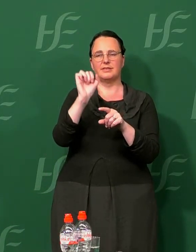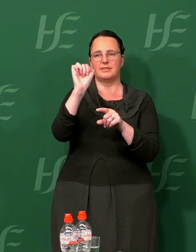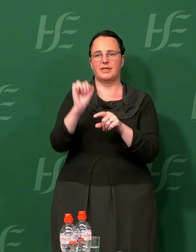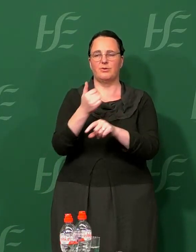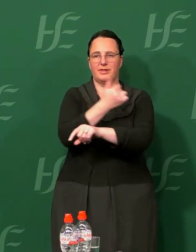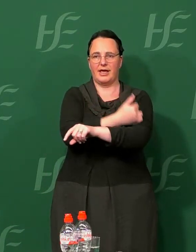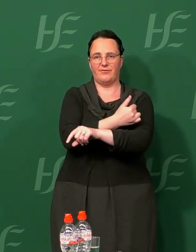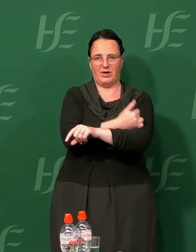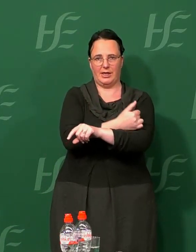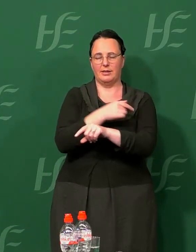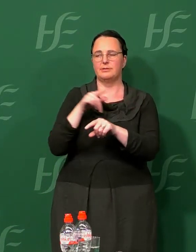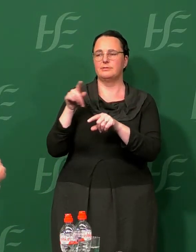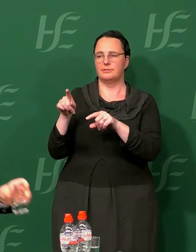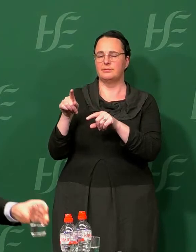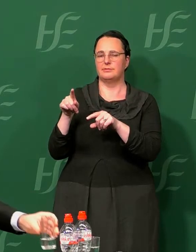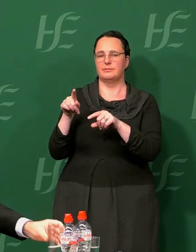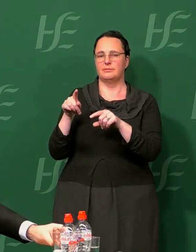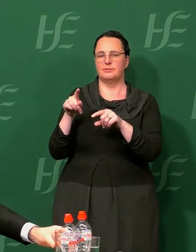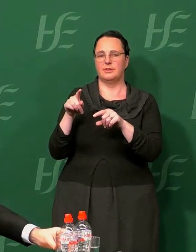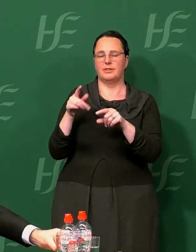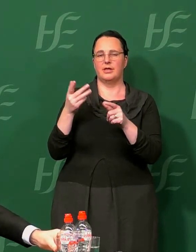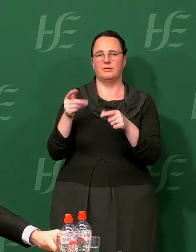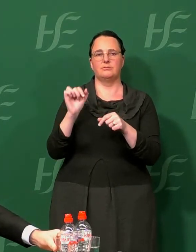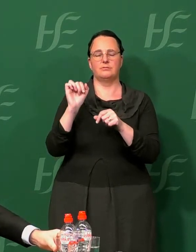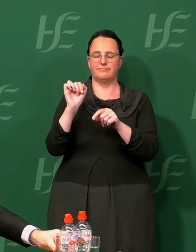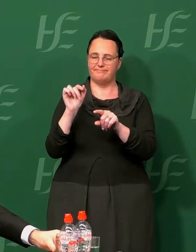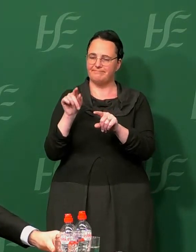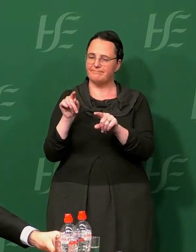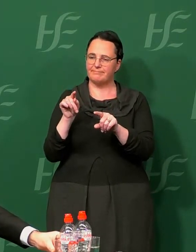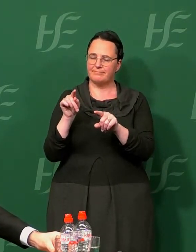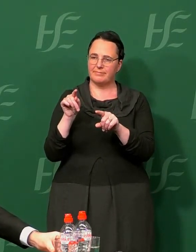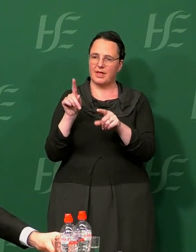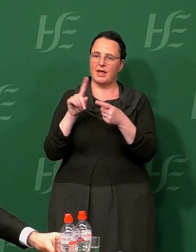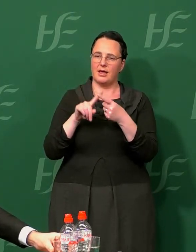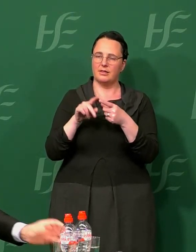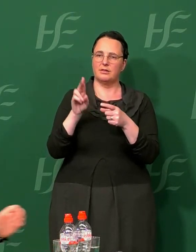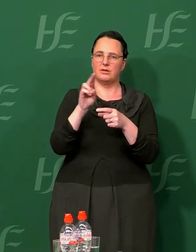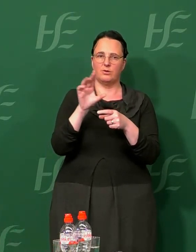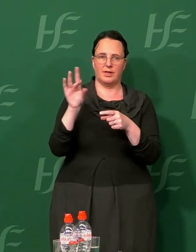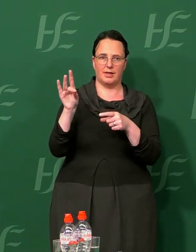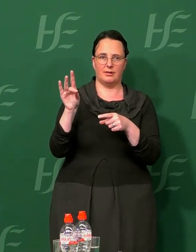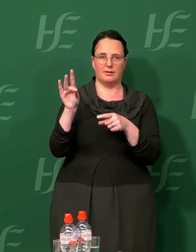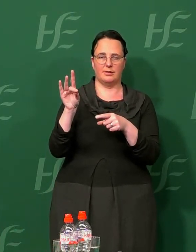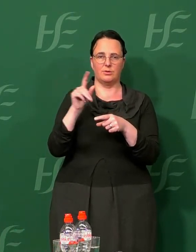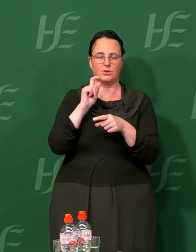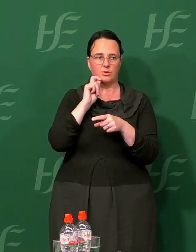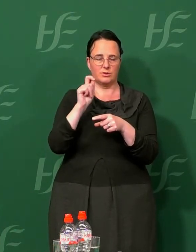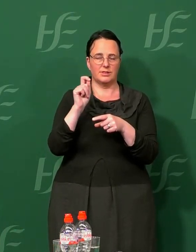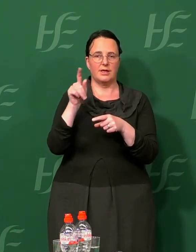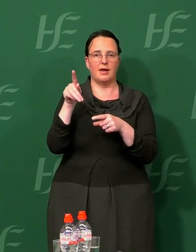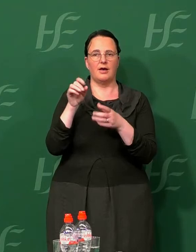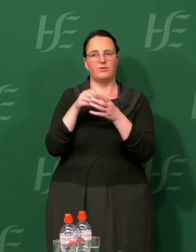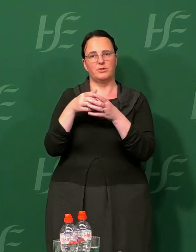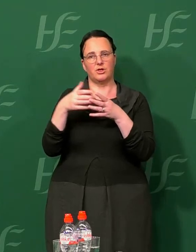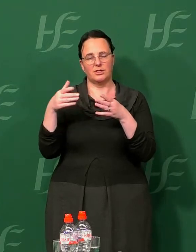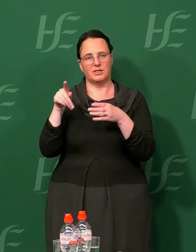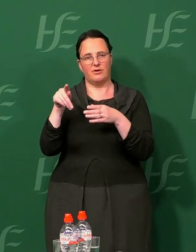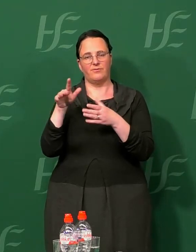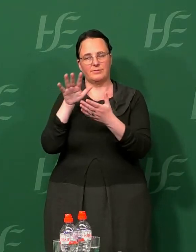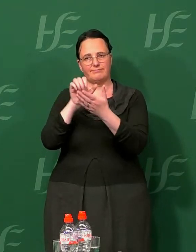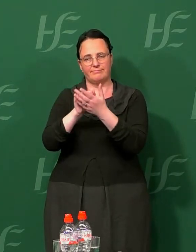four surges were in that most recent surge of the upstroke. And again in the UK, where we're told today that it's now a majority of detected